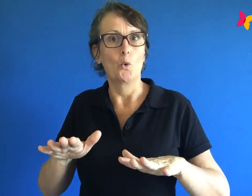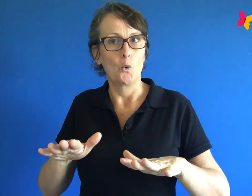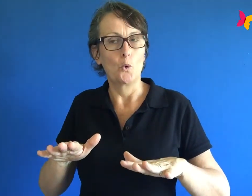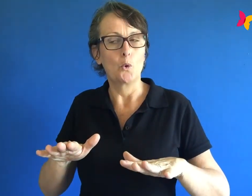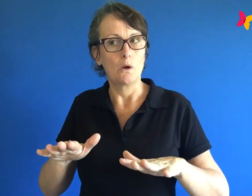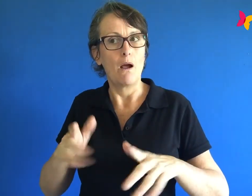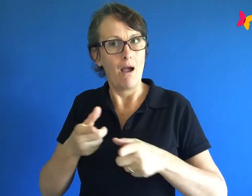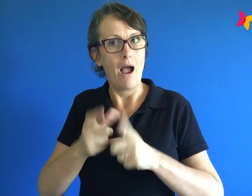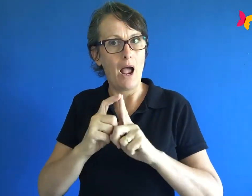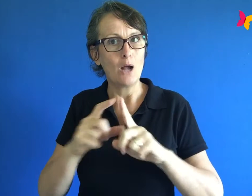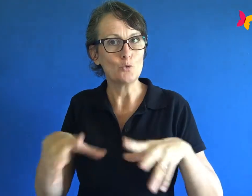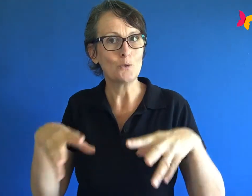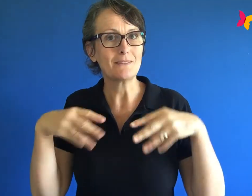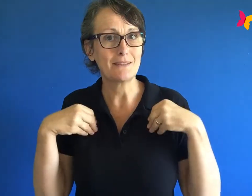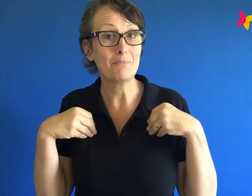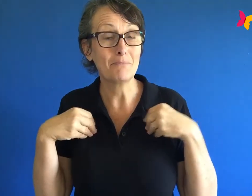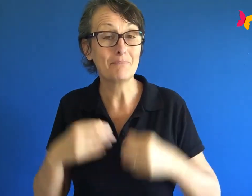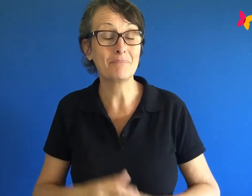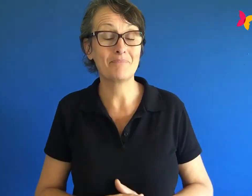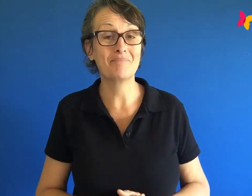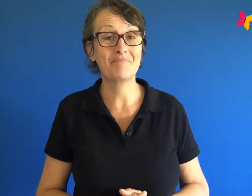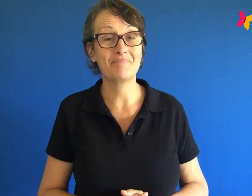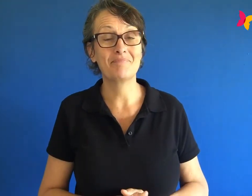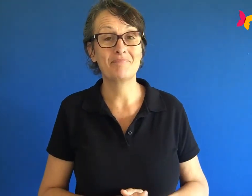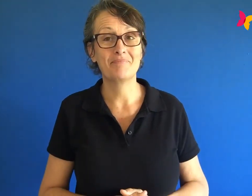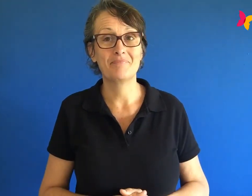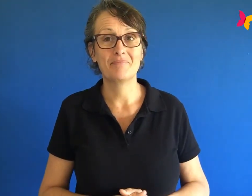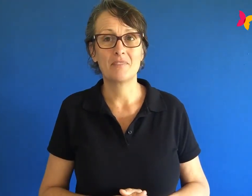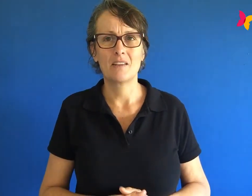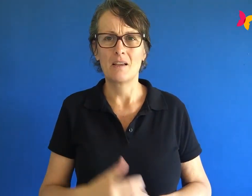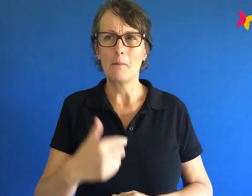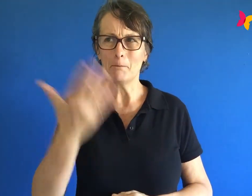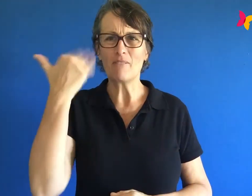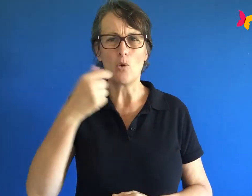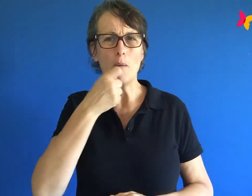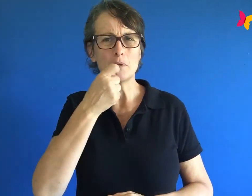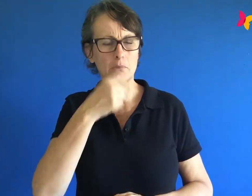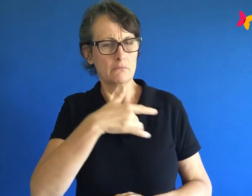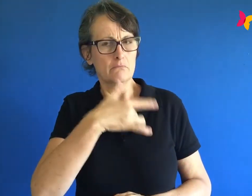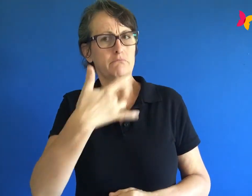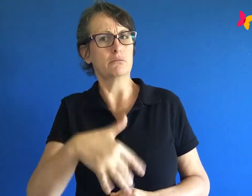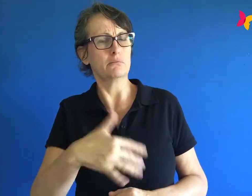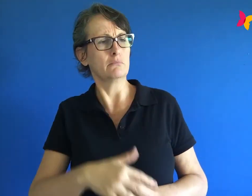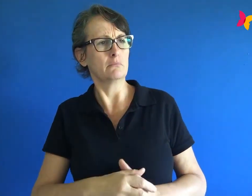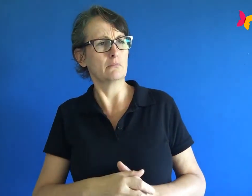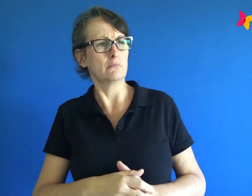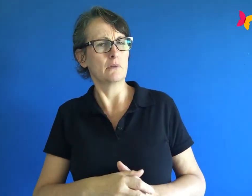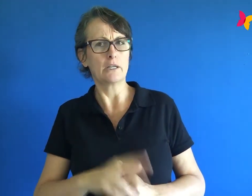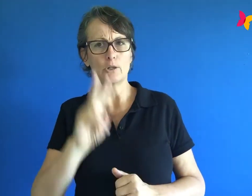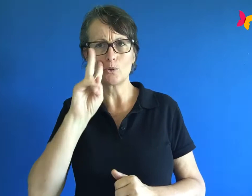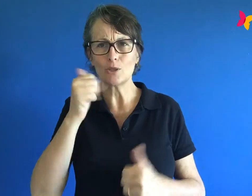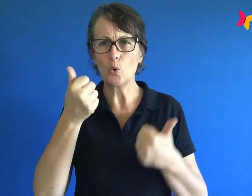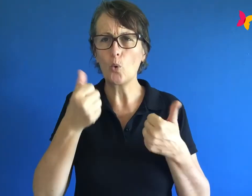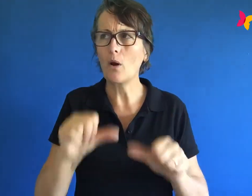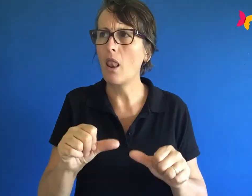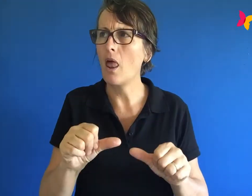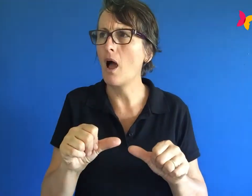And I was kind of offended. There was an implication that